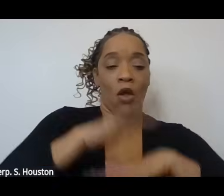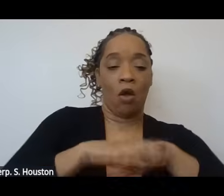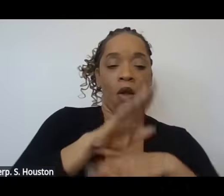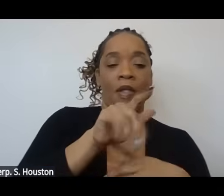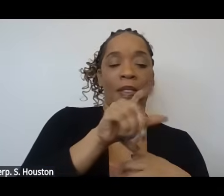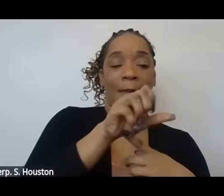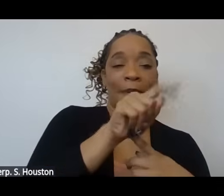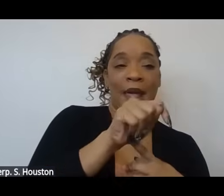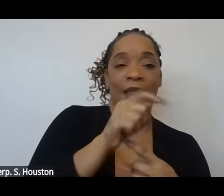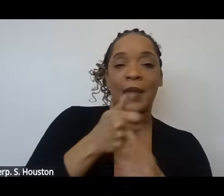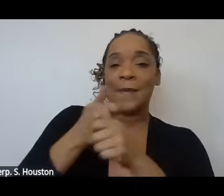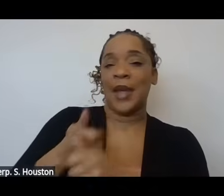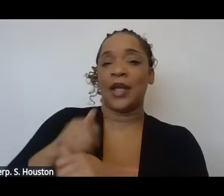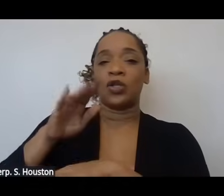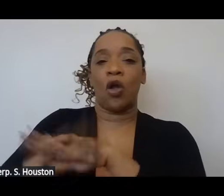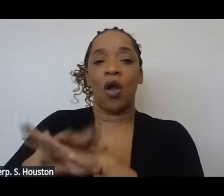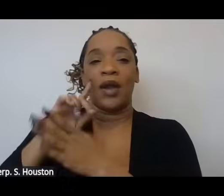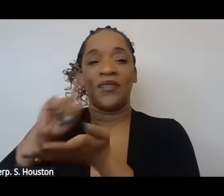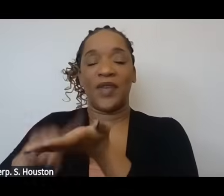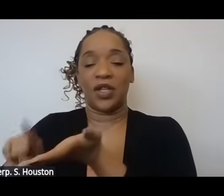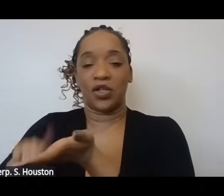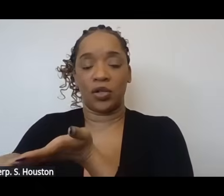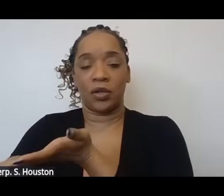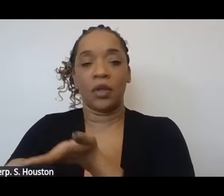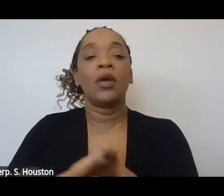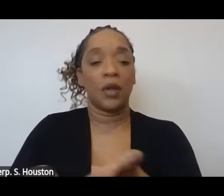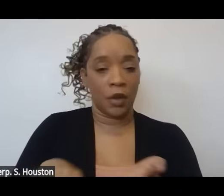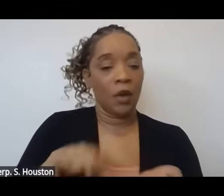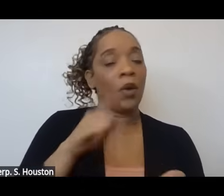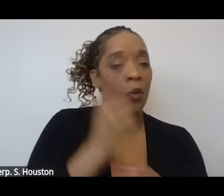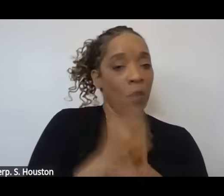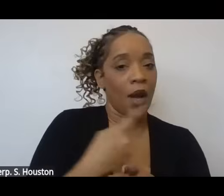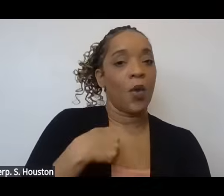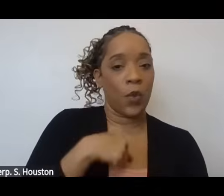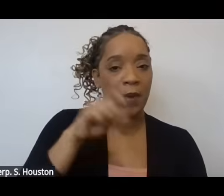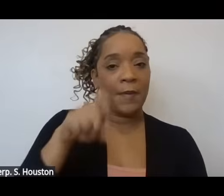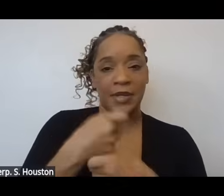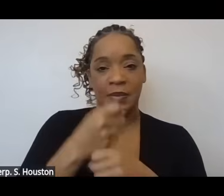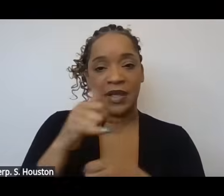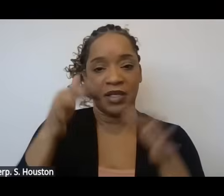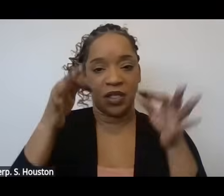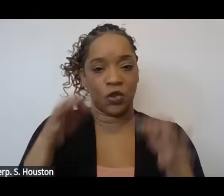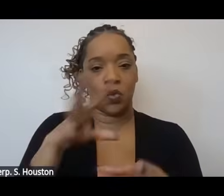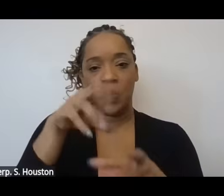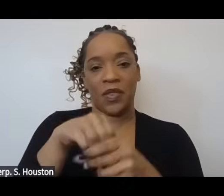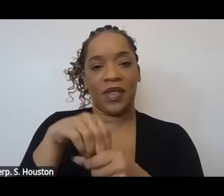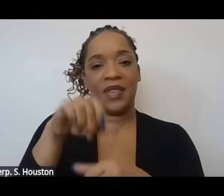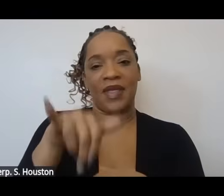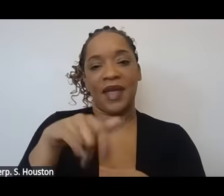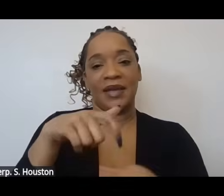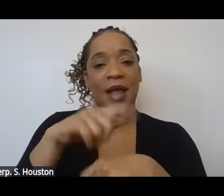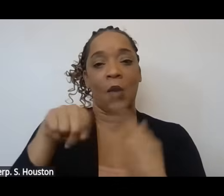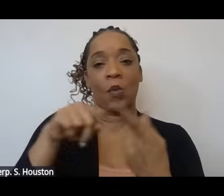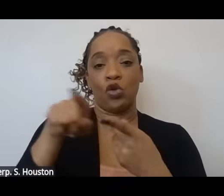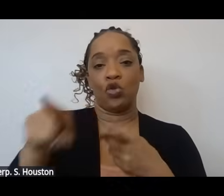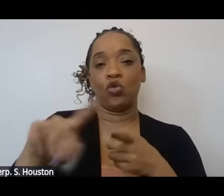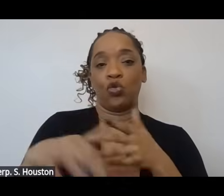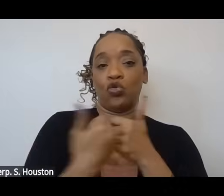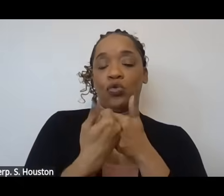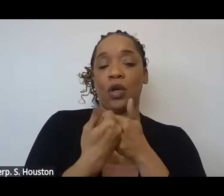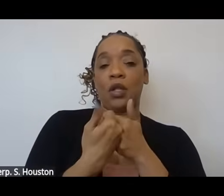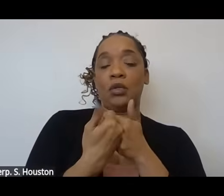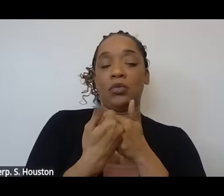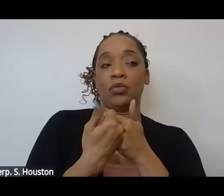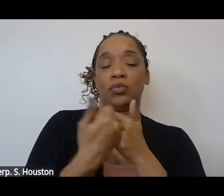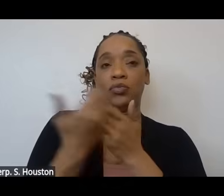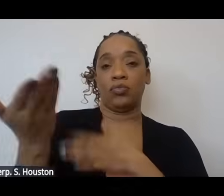have to make a decision, We have to make a decision within the time that it, right? when you come to us with a challenge, or when you come to us to submit a petition,